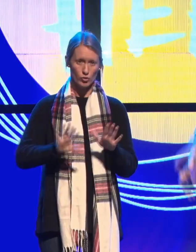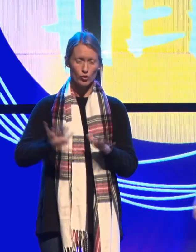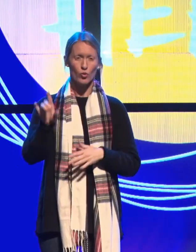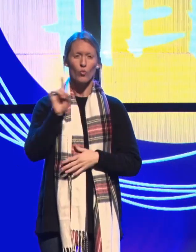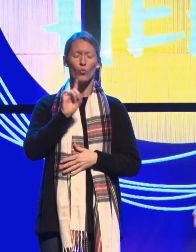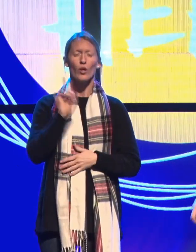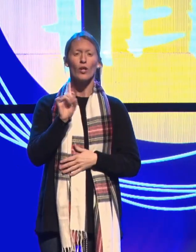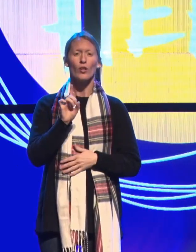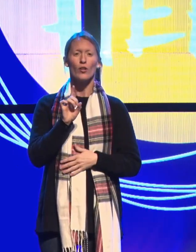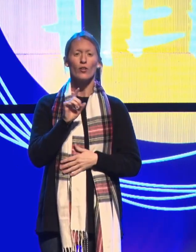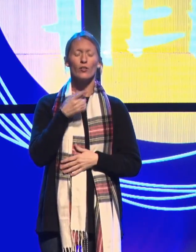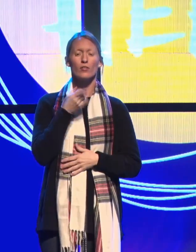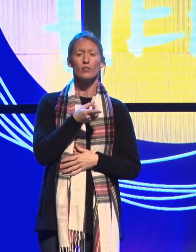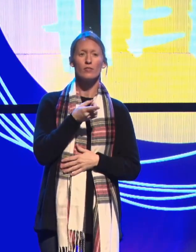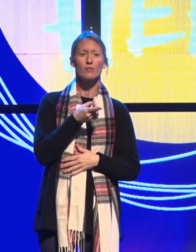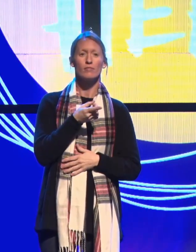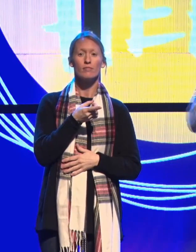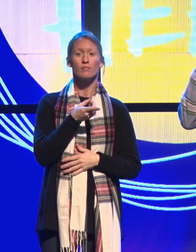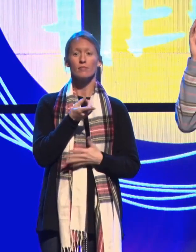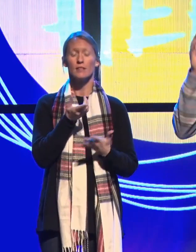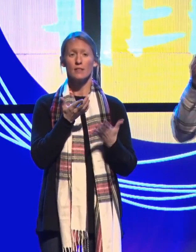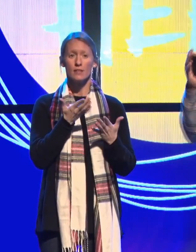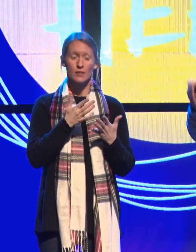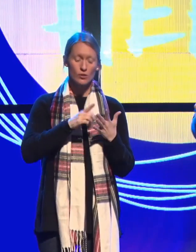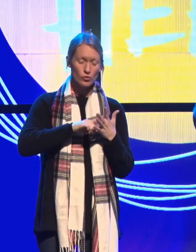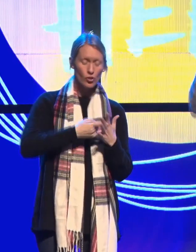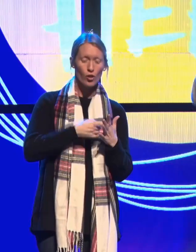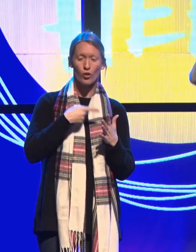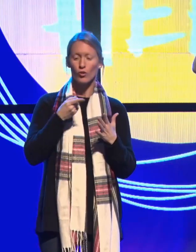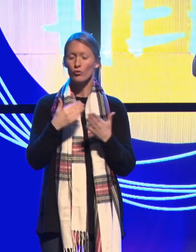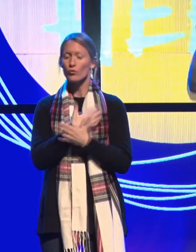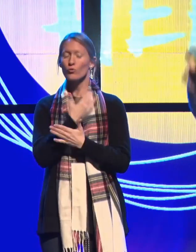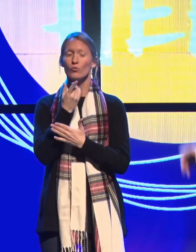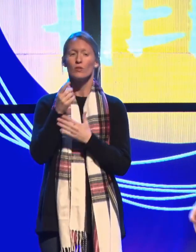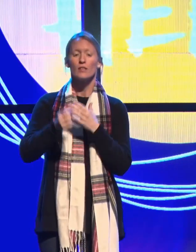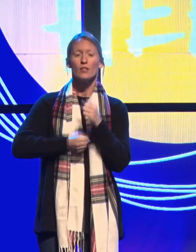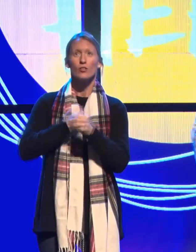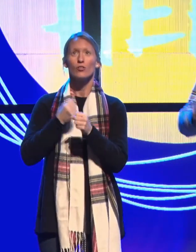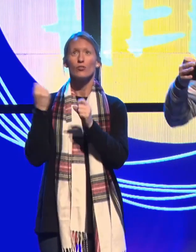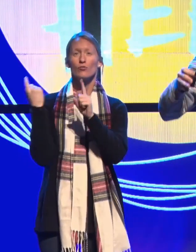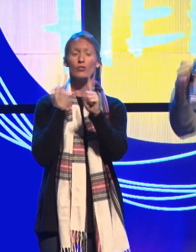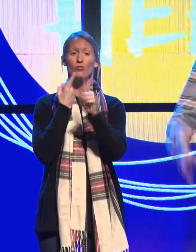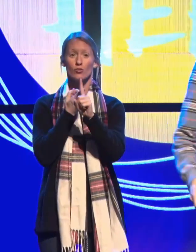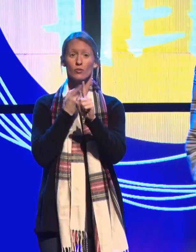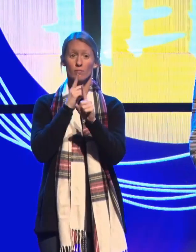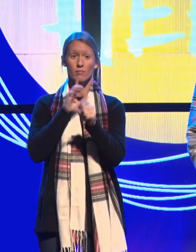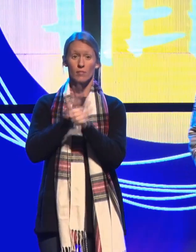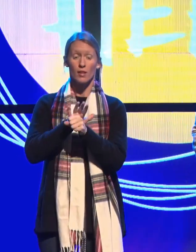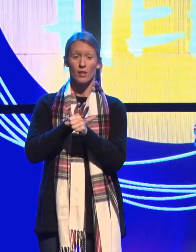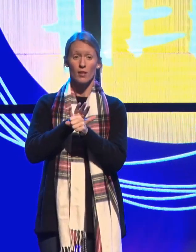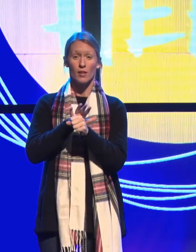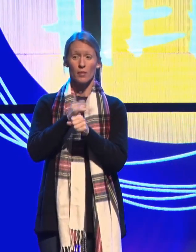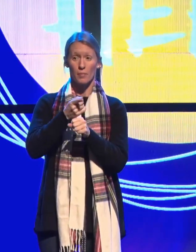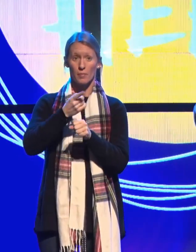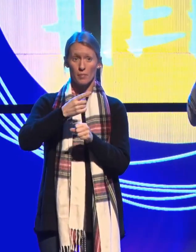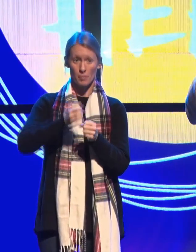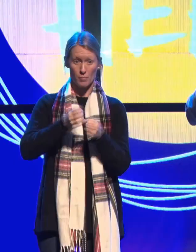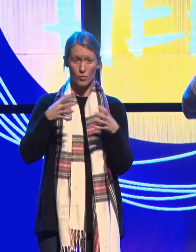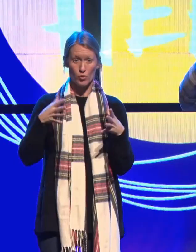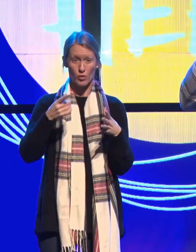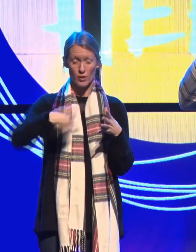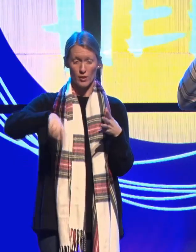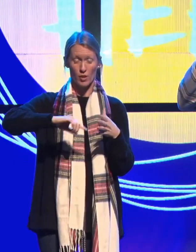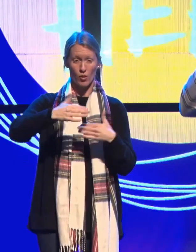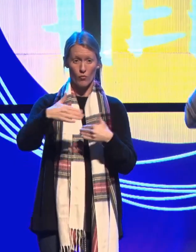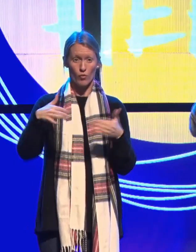of you are New Year's resolution people, some of you aren't. I get it. But here's the thing that I know. Like the majority of us in the room, we're going to have